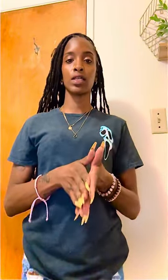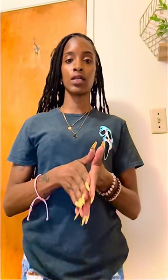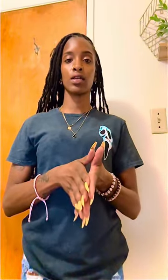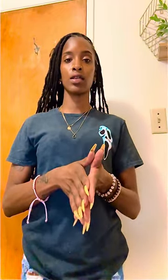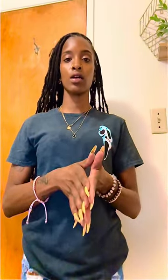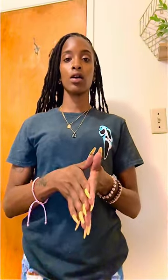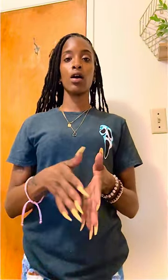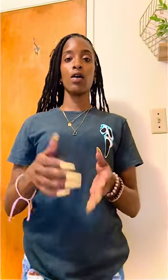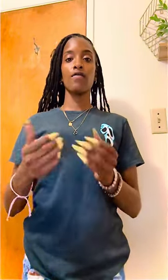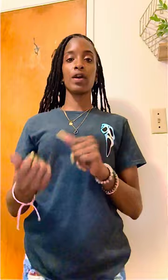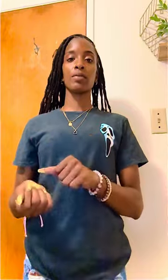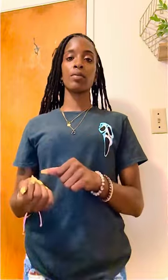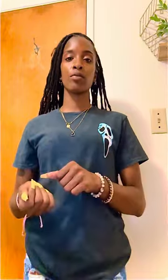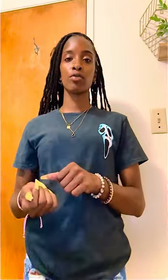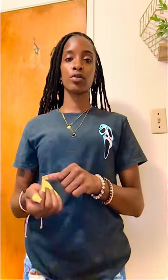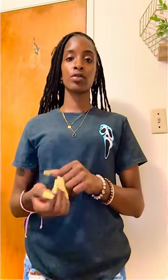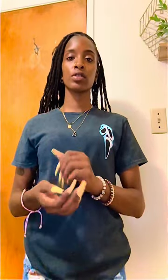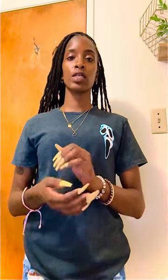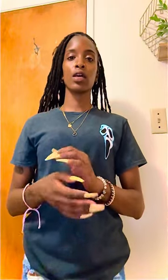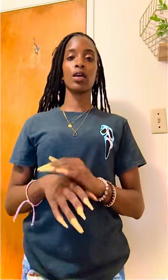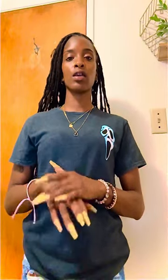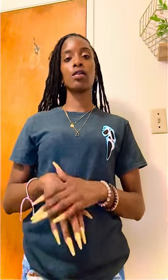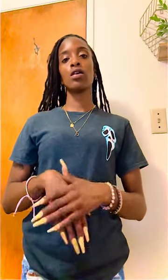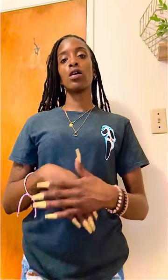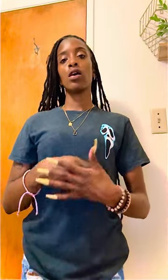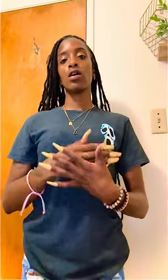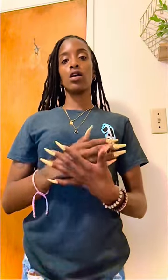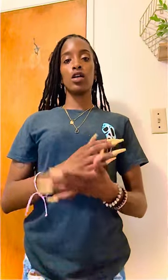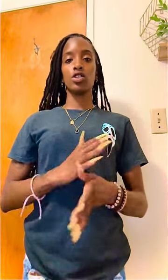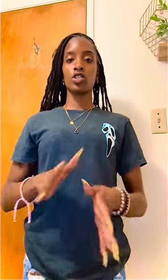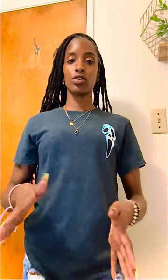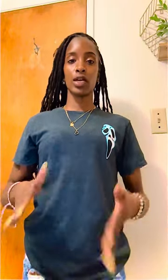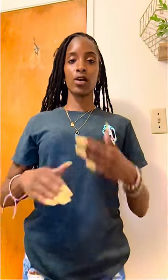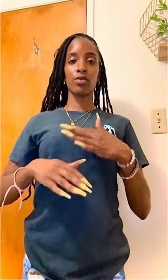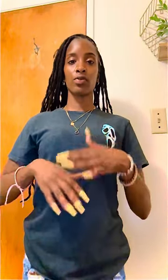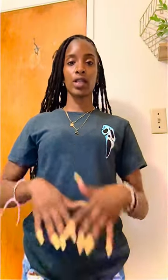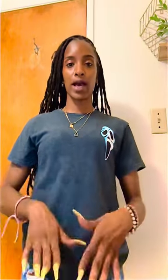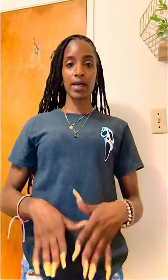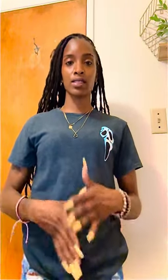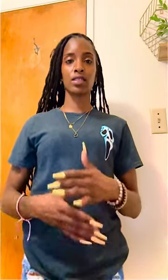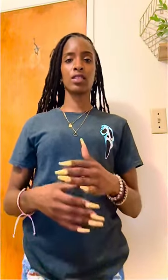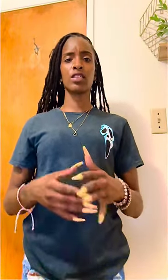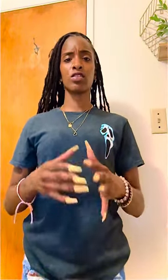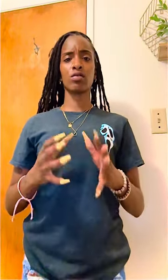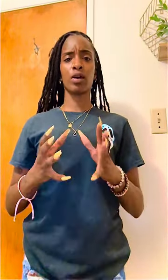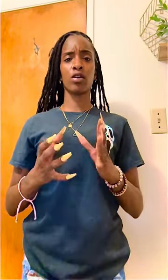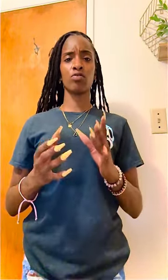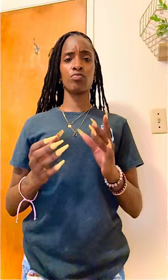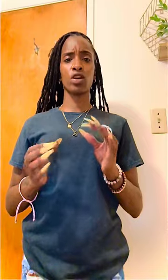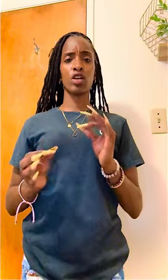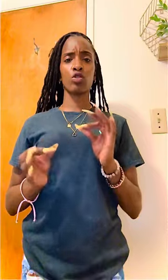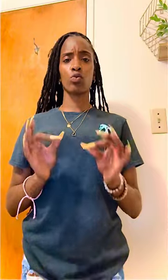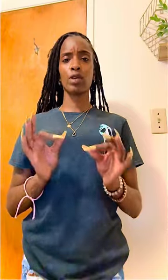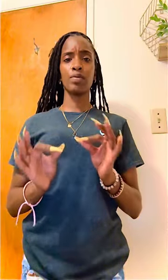visited family members and chilled out, relaxed until about 3